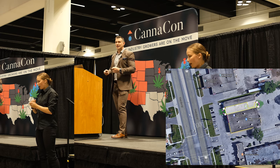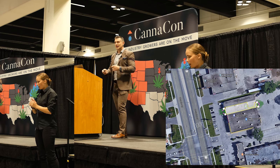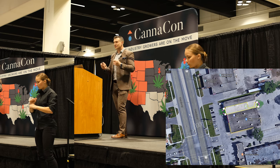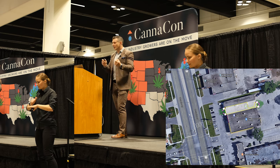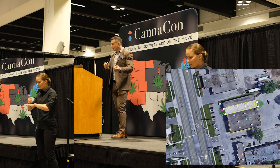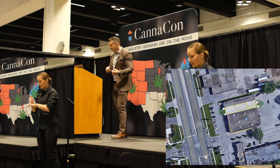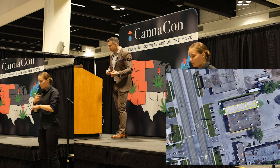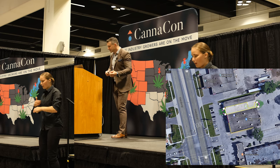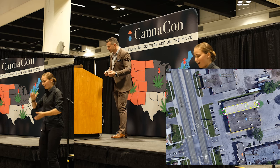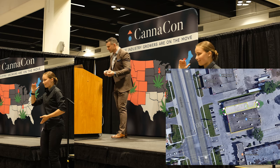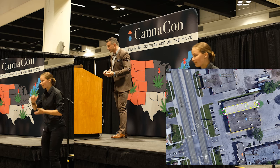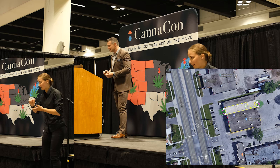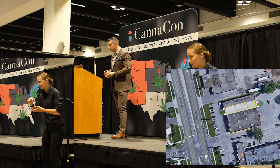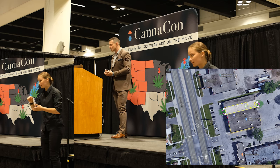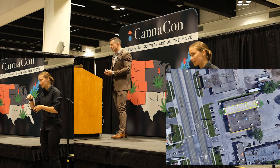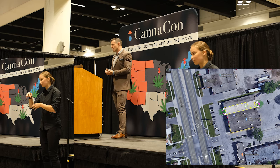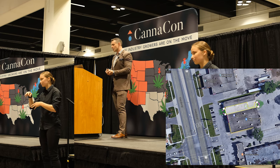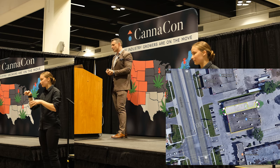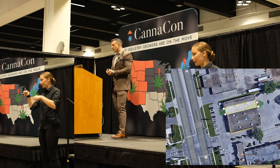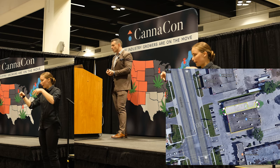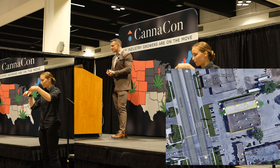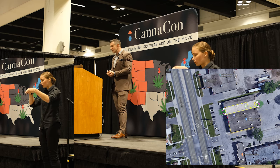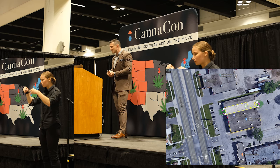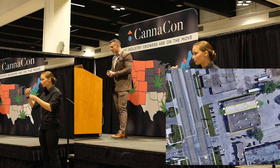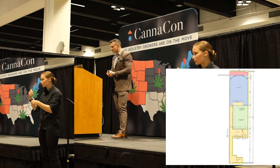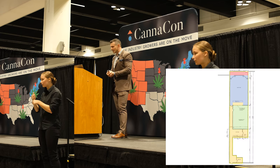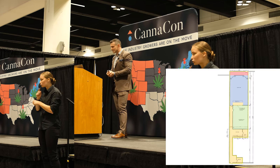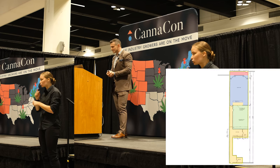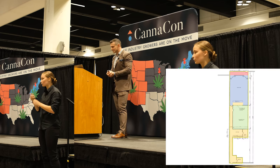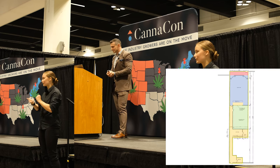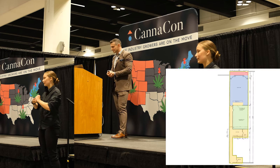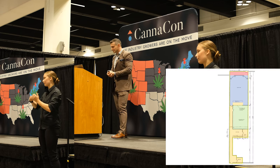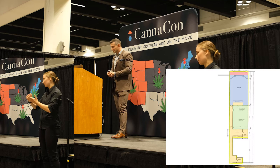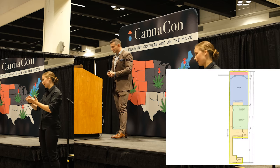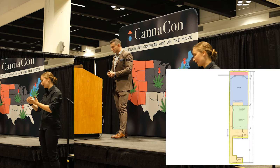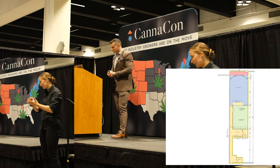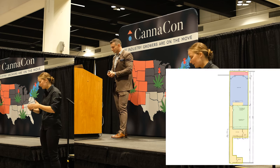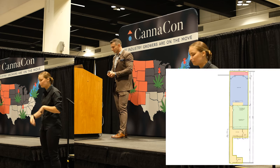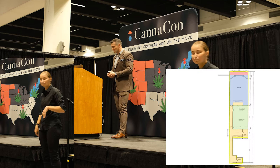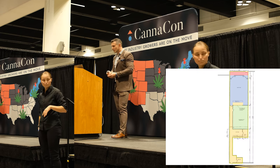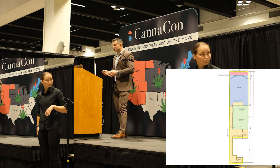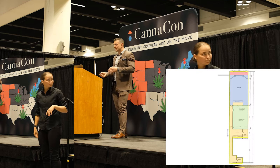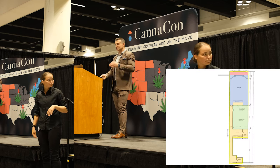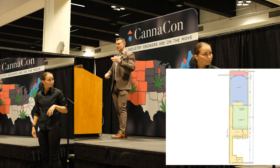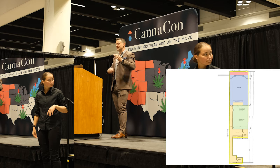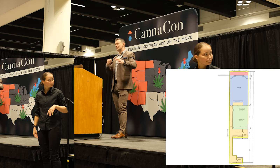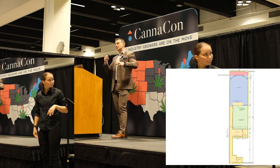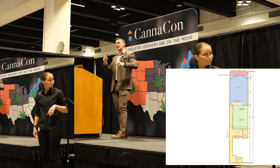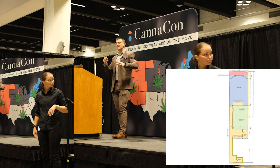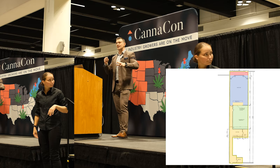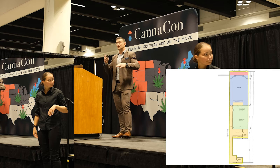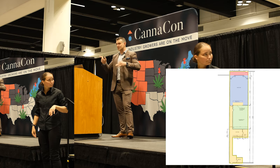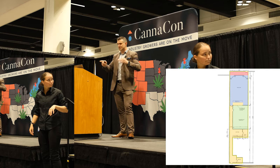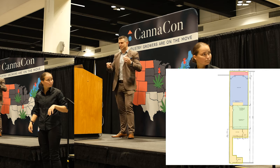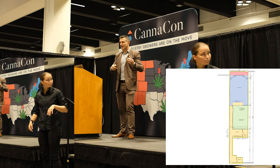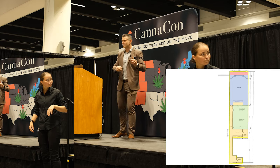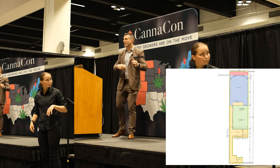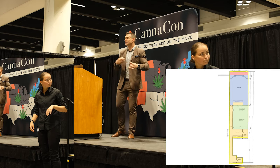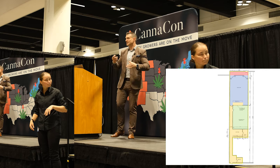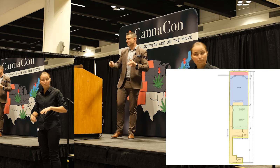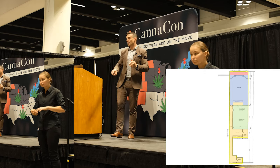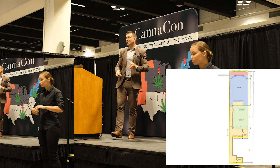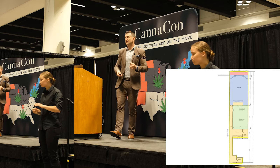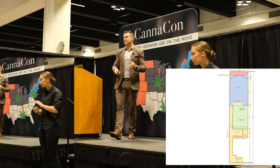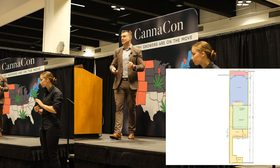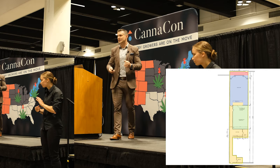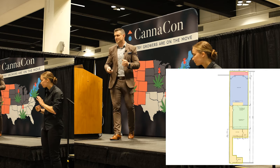be involved in these facilities to ensure that we're saving on costs. We look at things, for example, like use, right, and